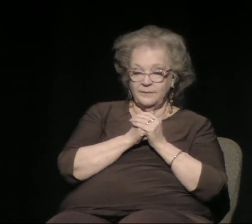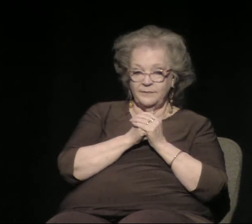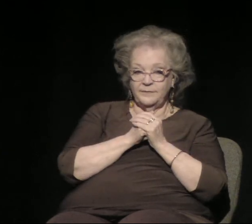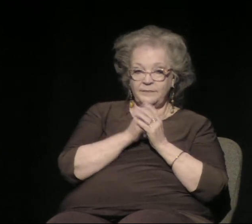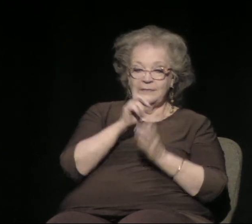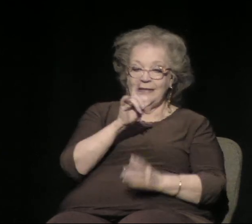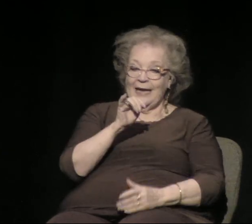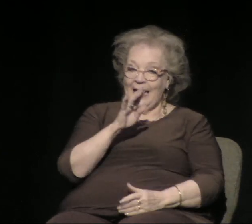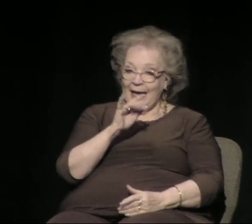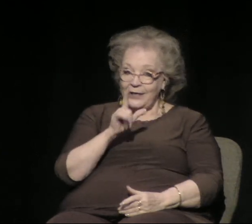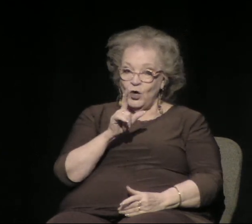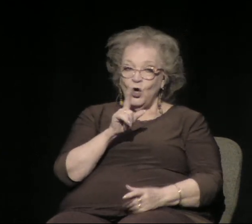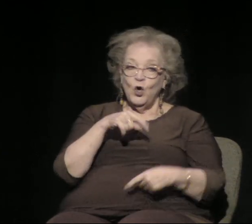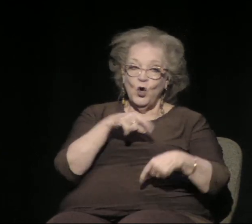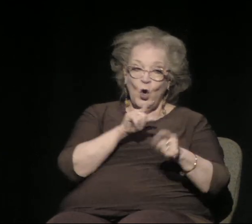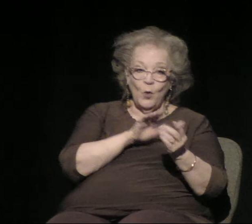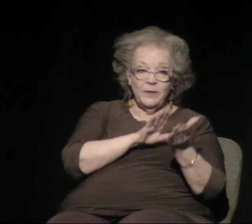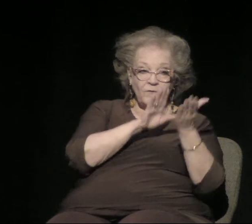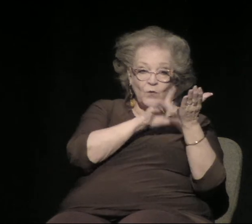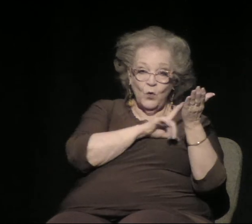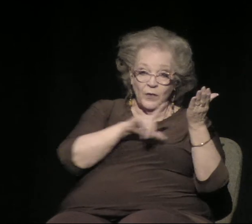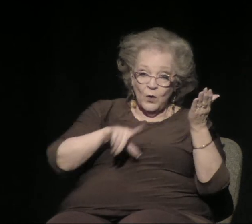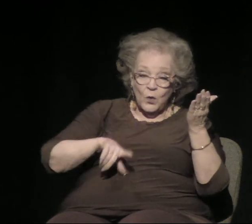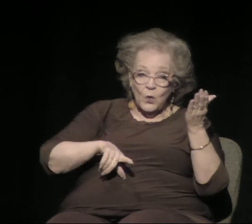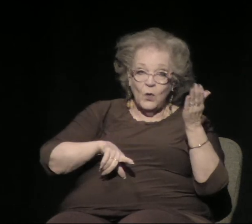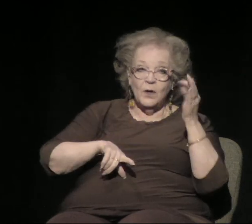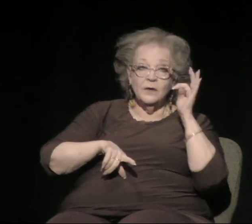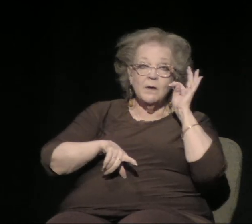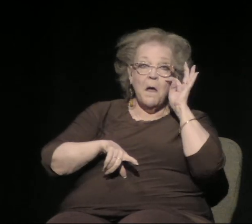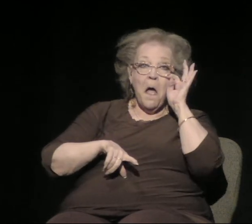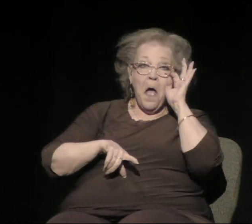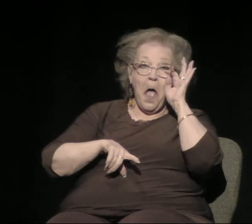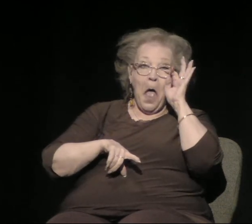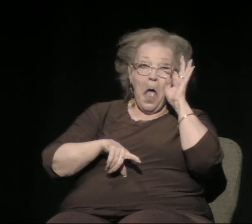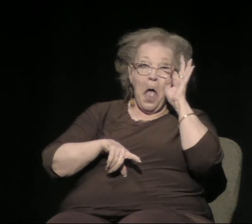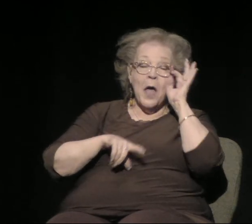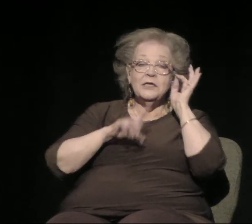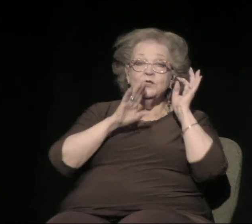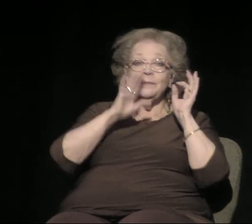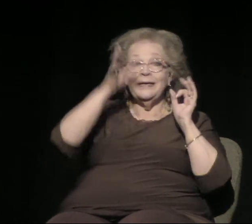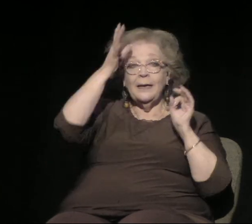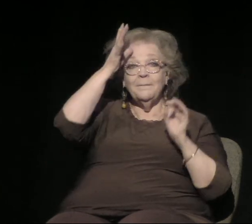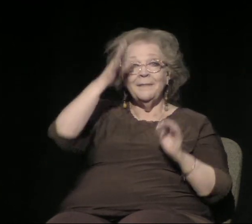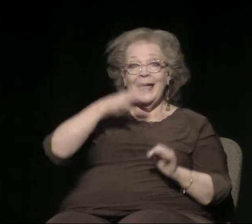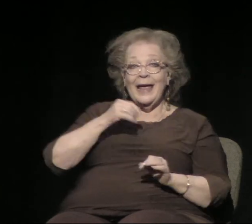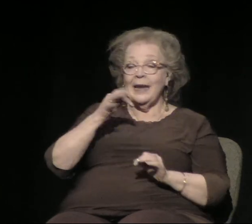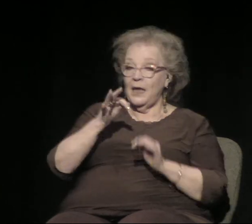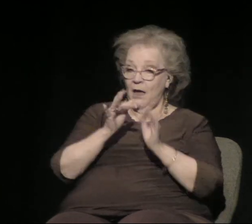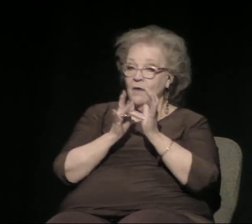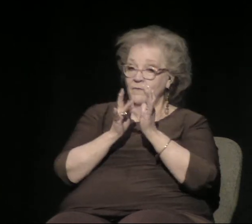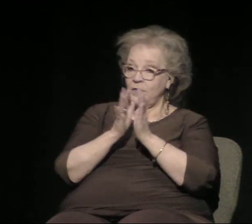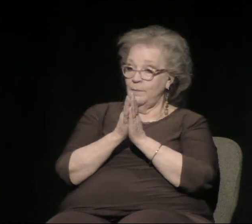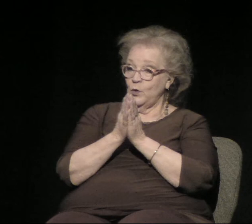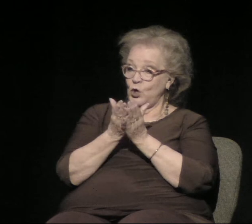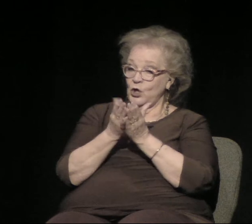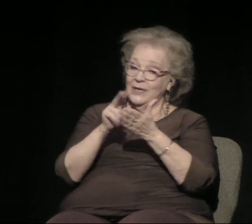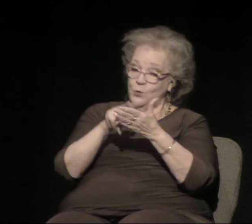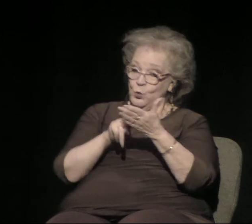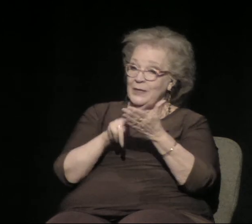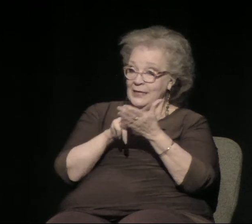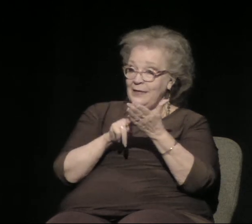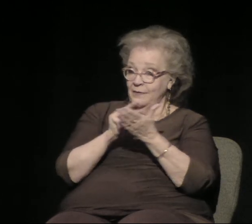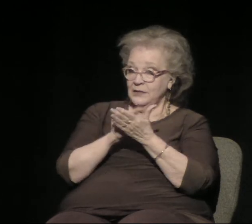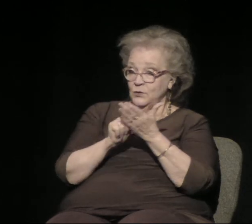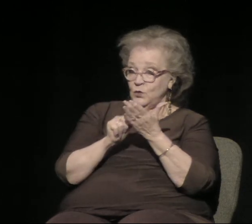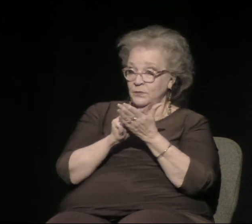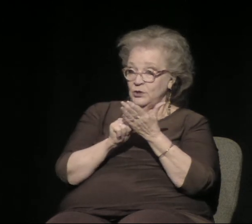prompted to go before the Lord by being a man of the book. He's reading the scriptures. Let's take a look at